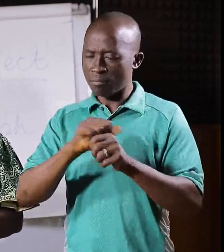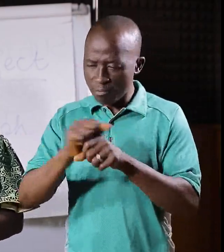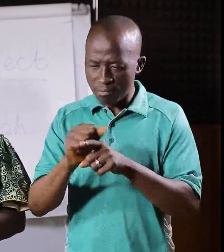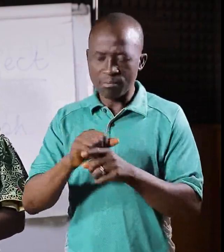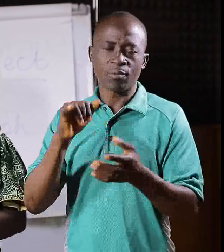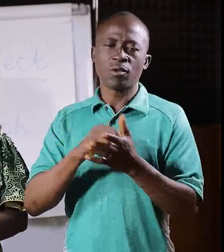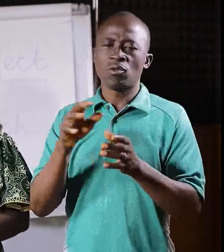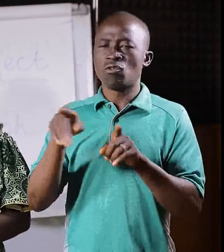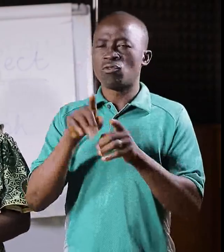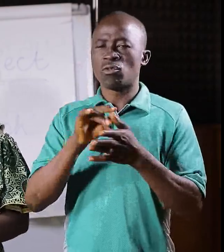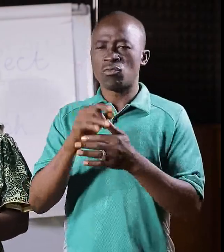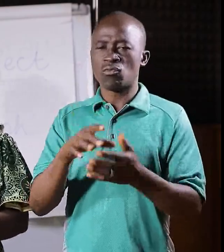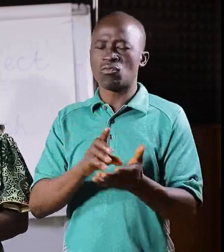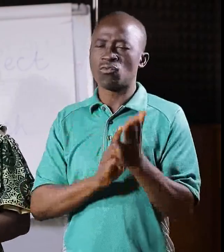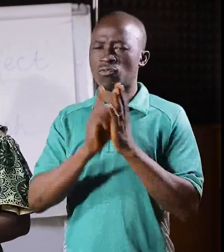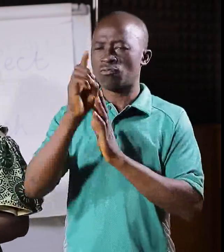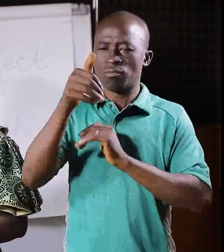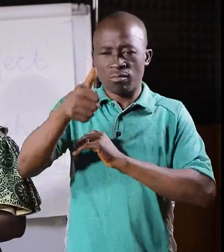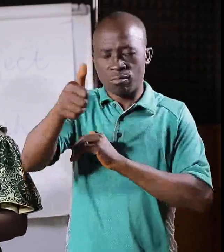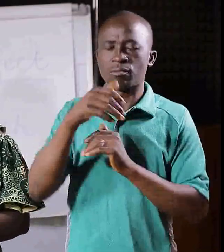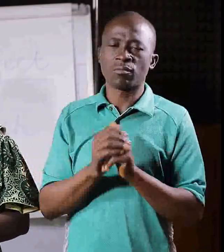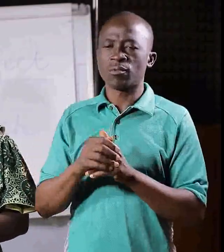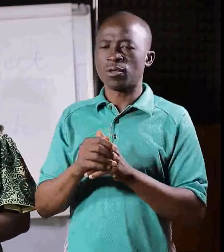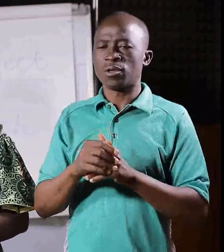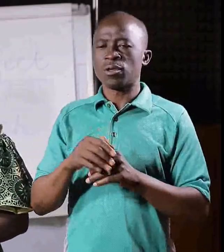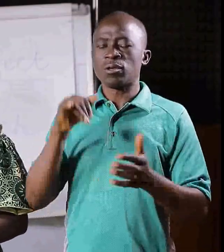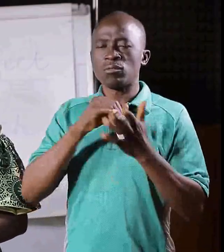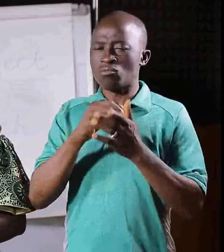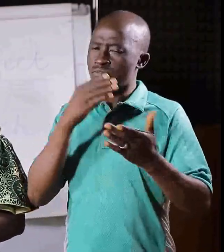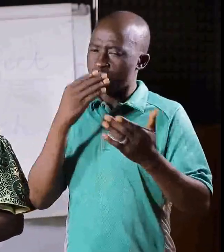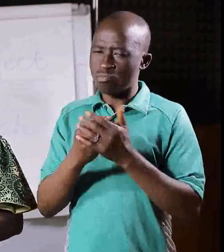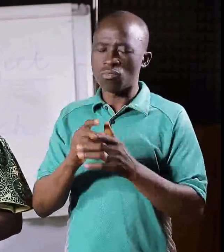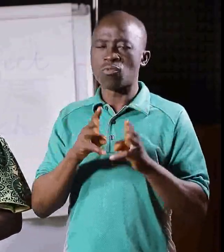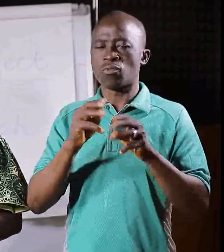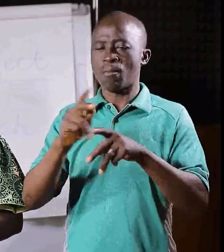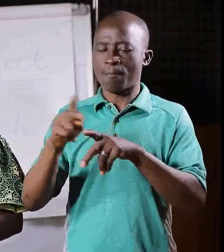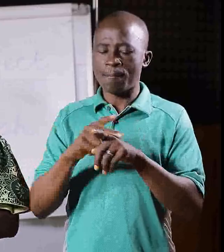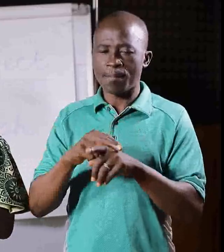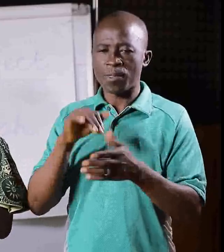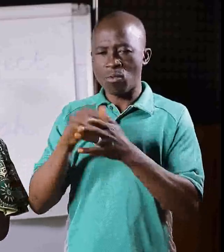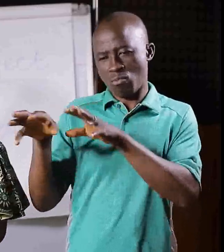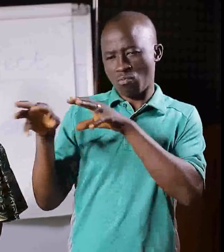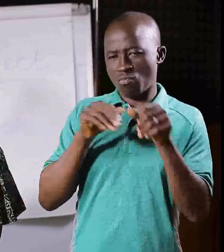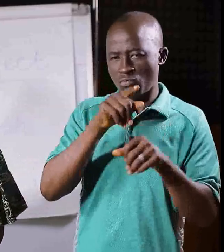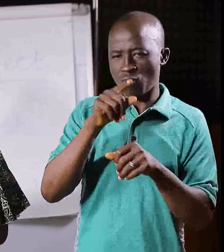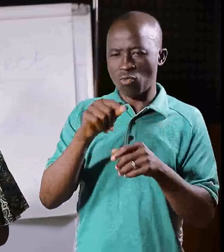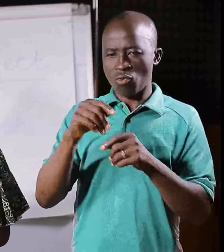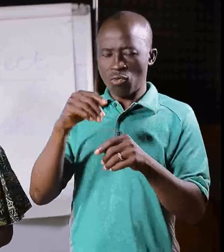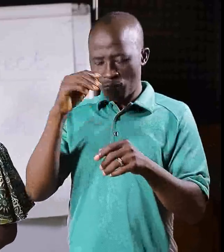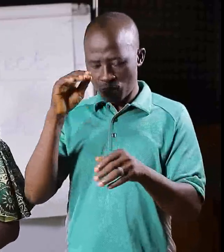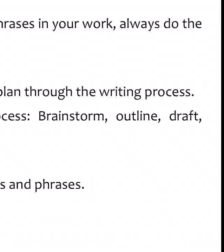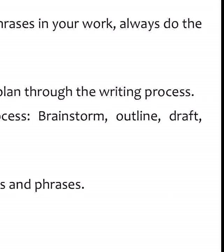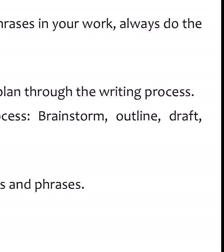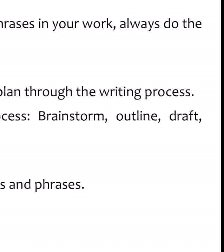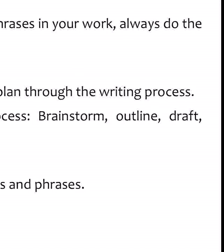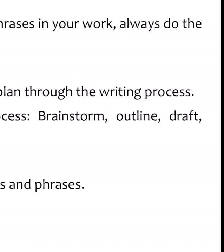that the skill will be developed. So keep writing. It is a very good way to practice, and it will move you into mastery of the